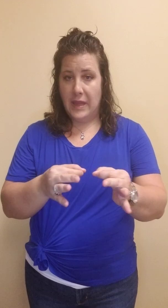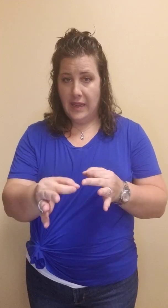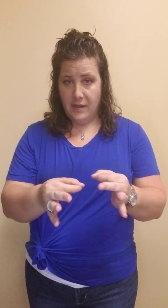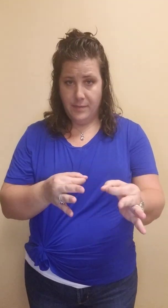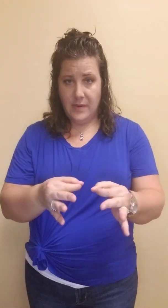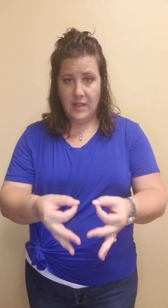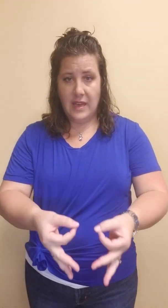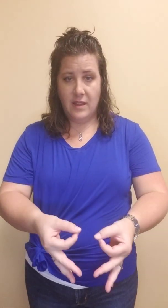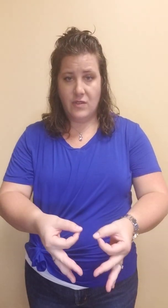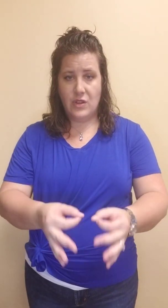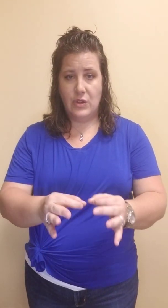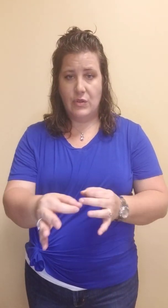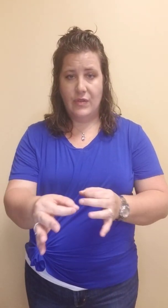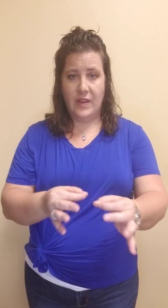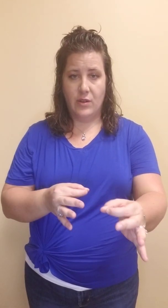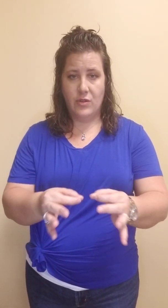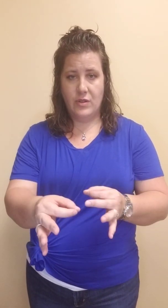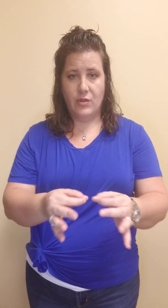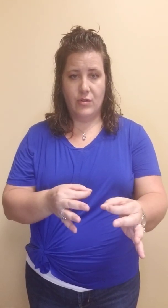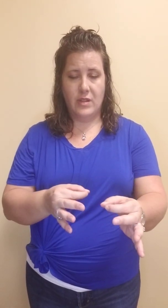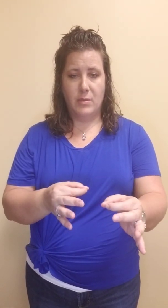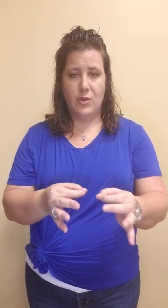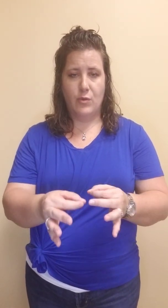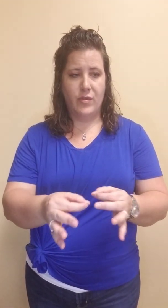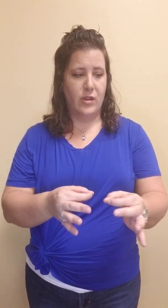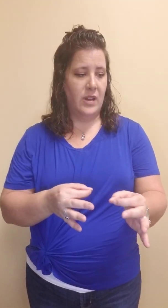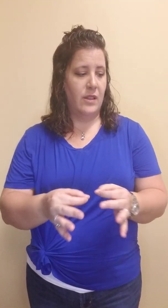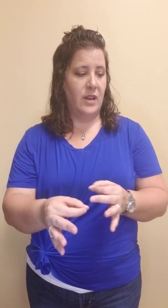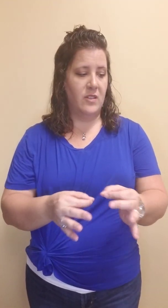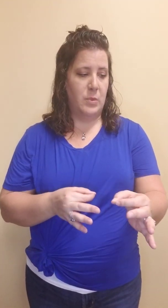Explain. And that is 2 fingers, your thumb and your forefinger together. Explain.